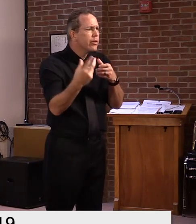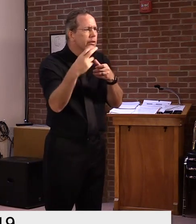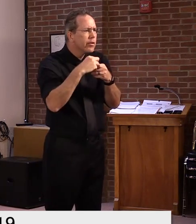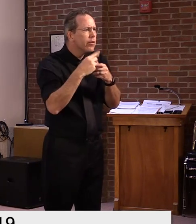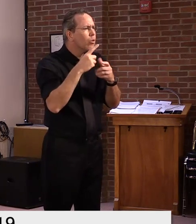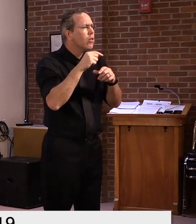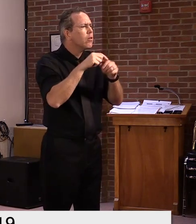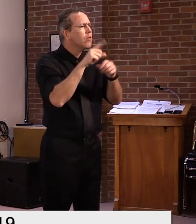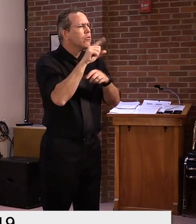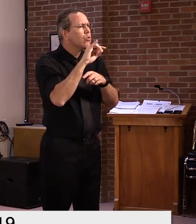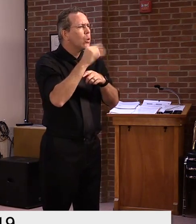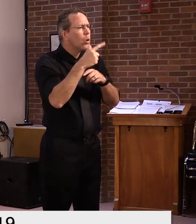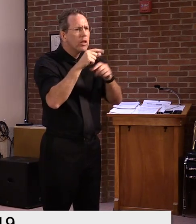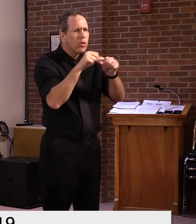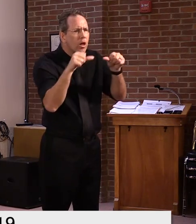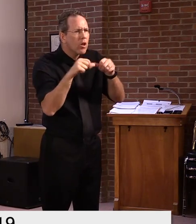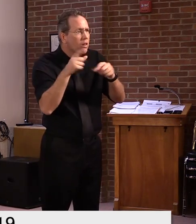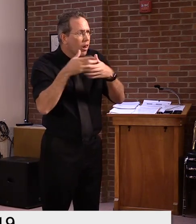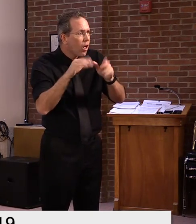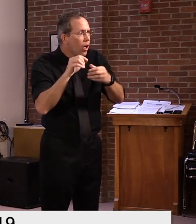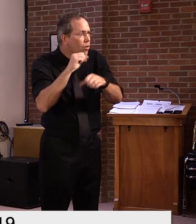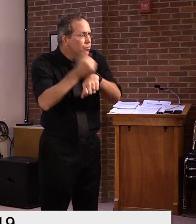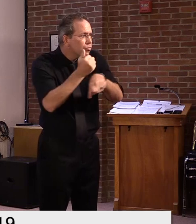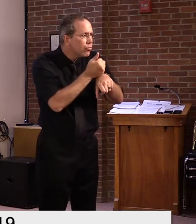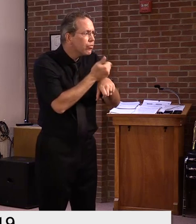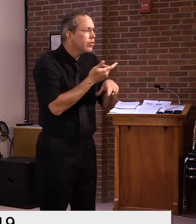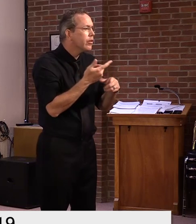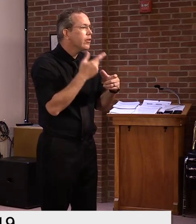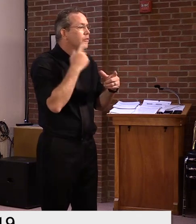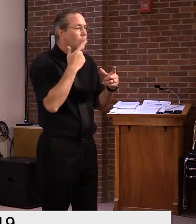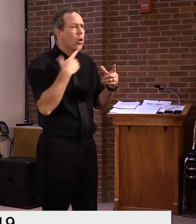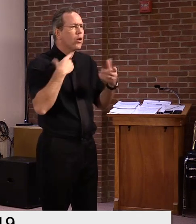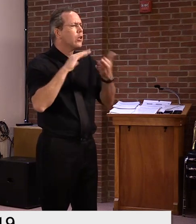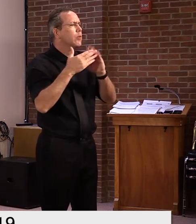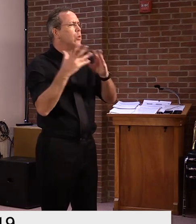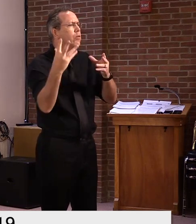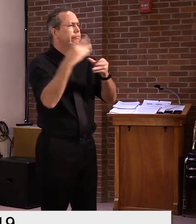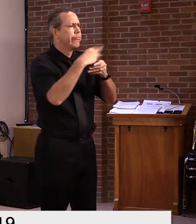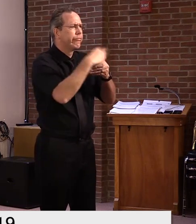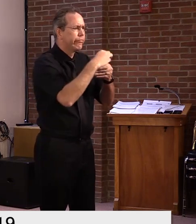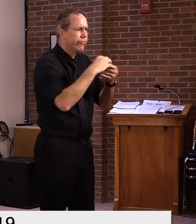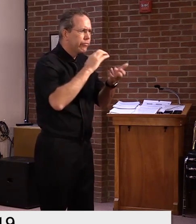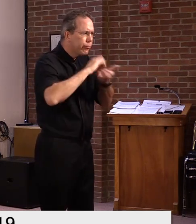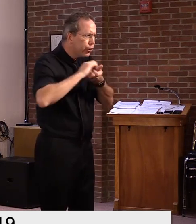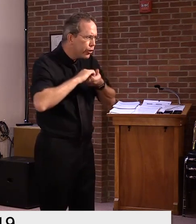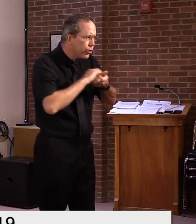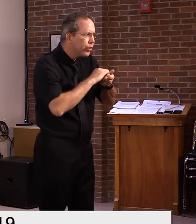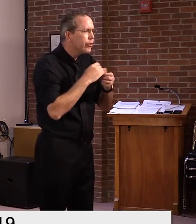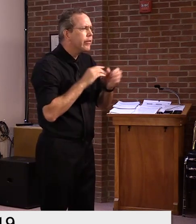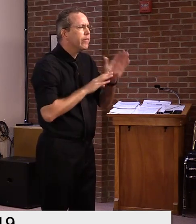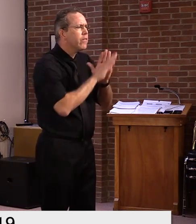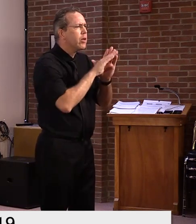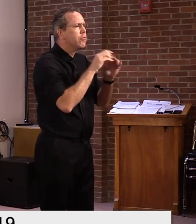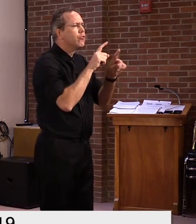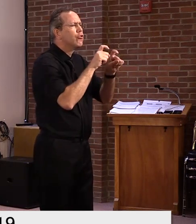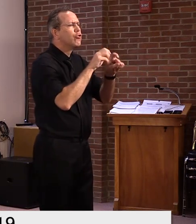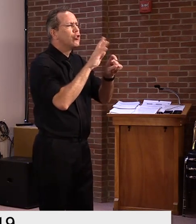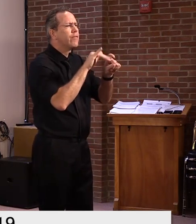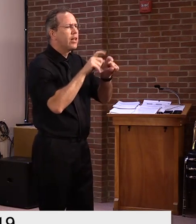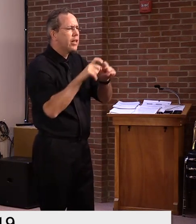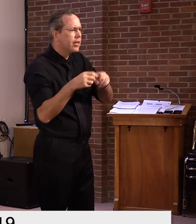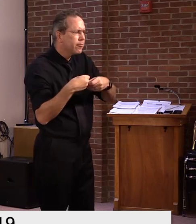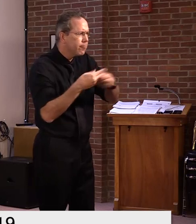have created a survey to gather information from prospective hub sites, including location, how many